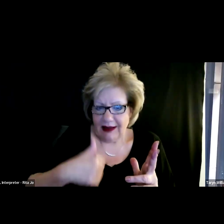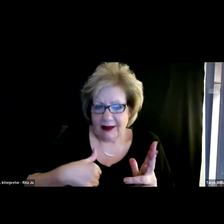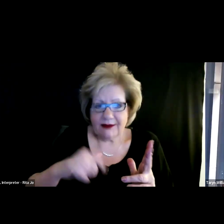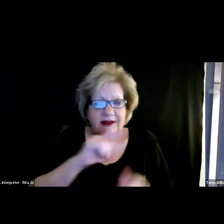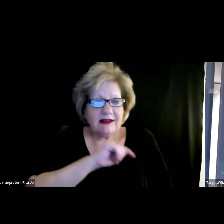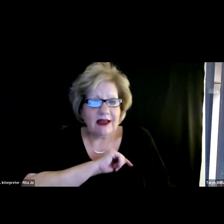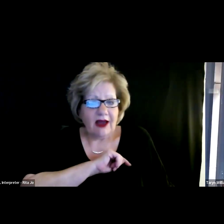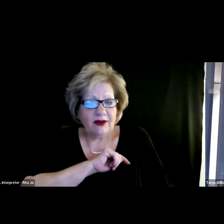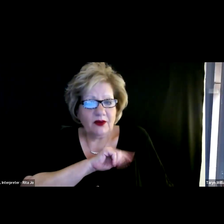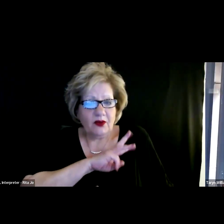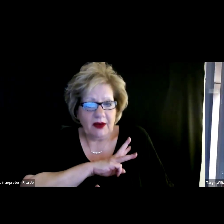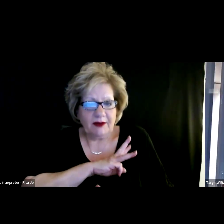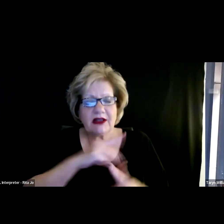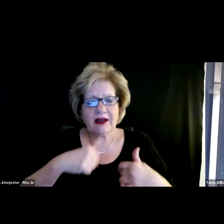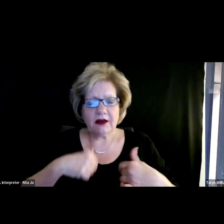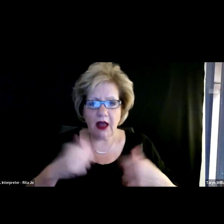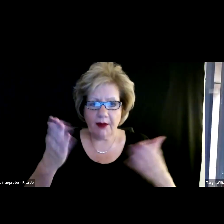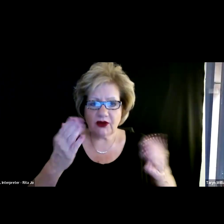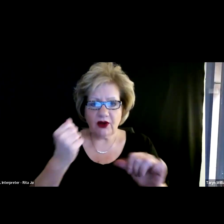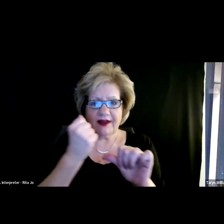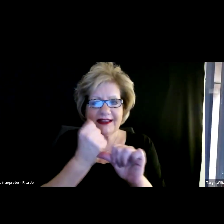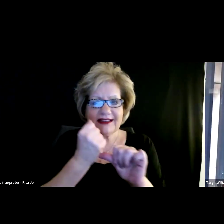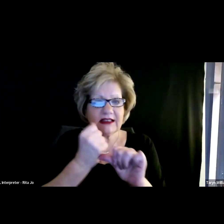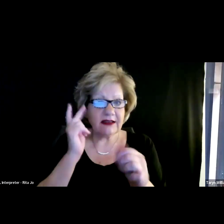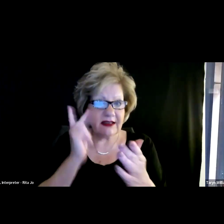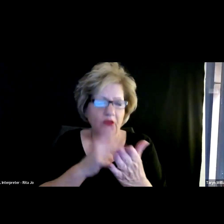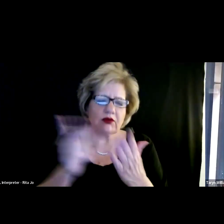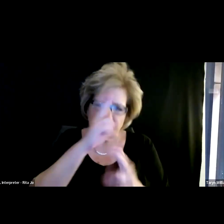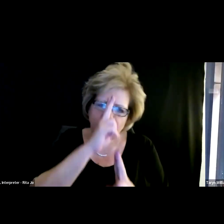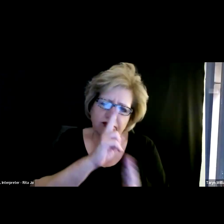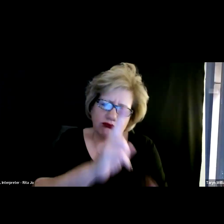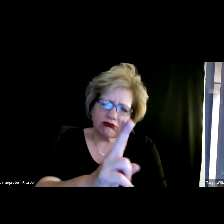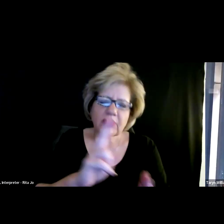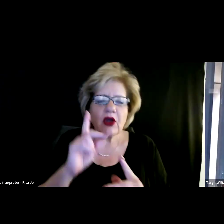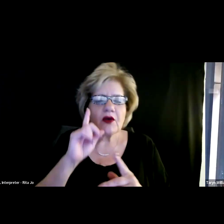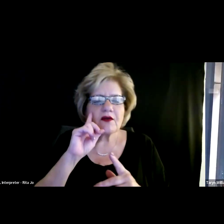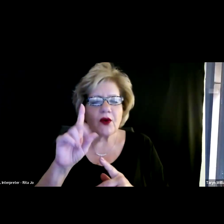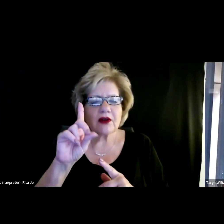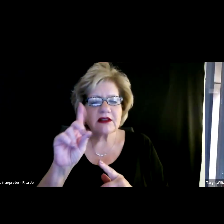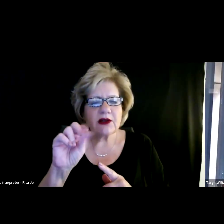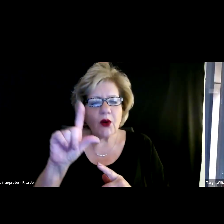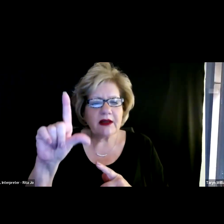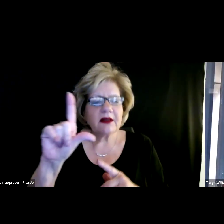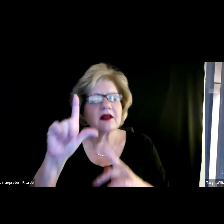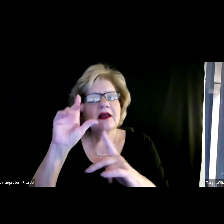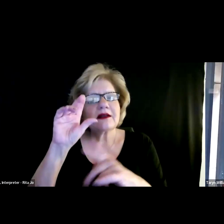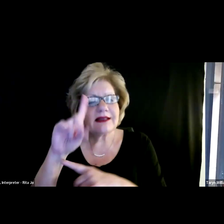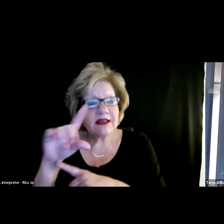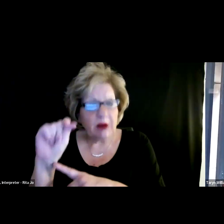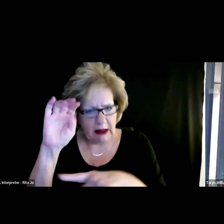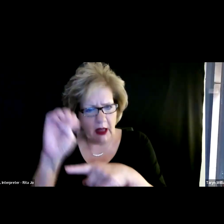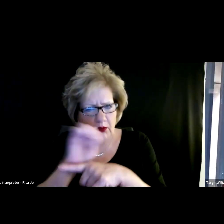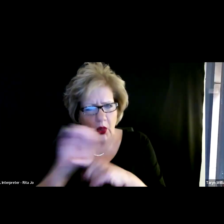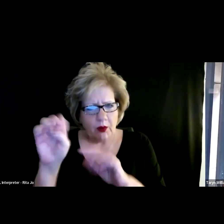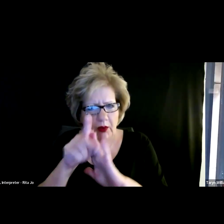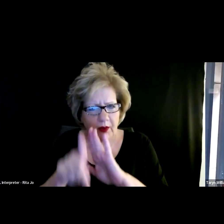have the privilege of serving as Assistant Secretary of Labor for Disability Employment Policy. And in that role,